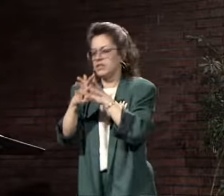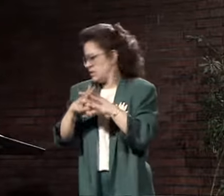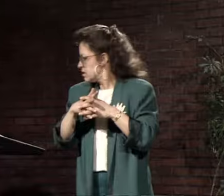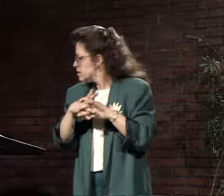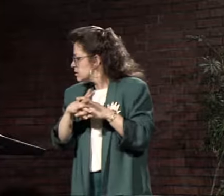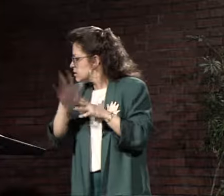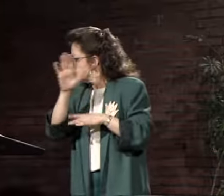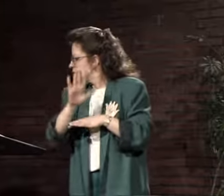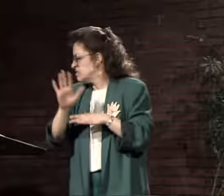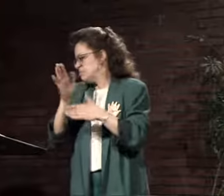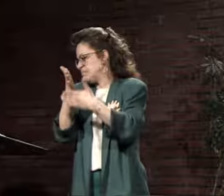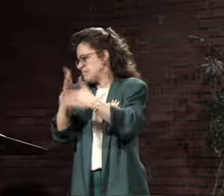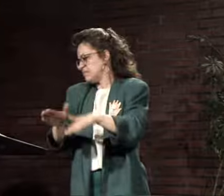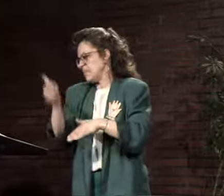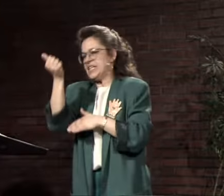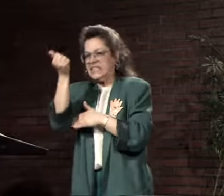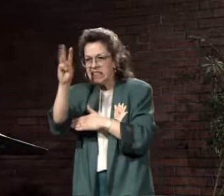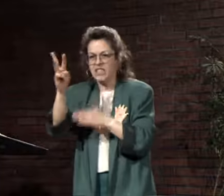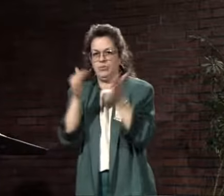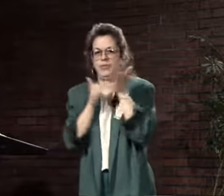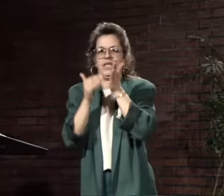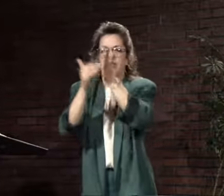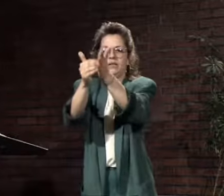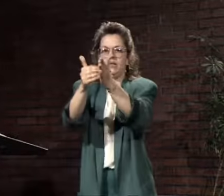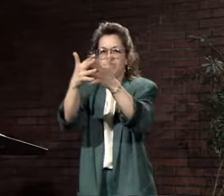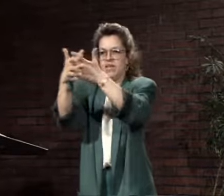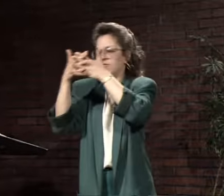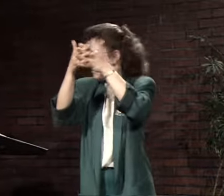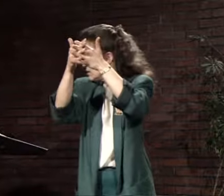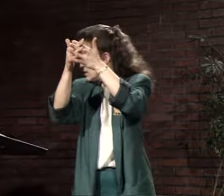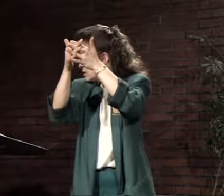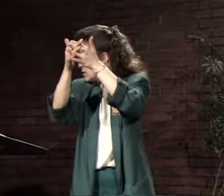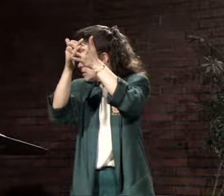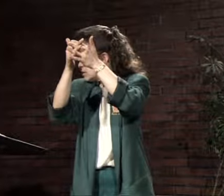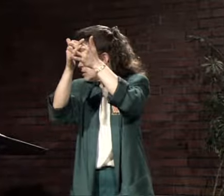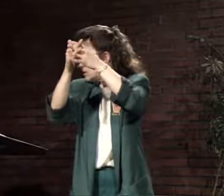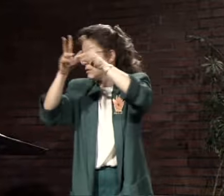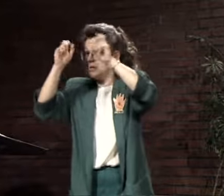Half of America, about half, 60% of America,